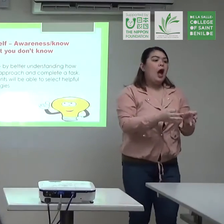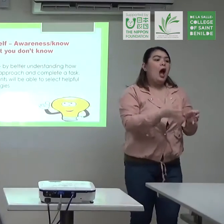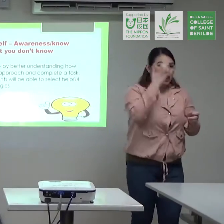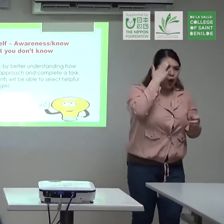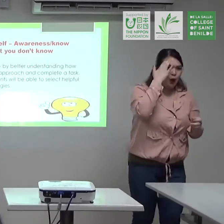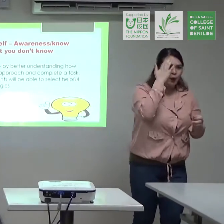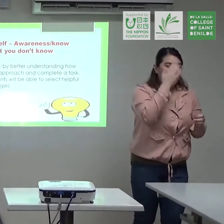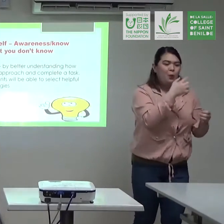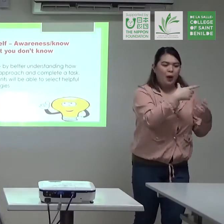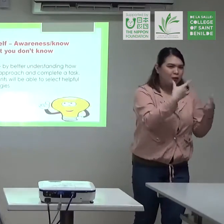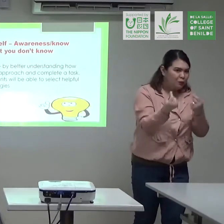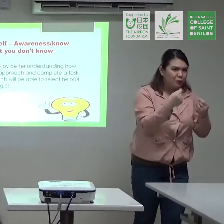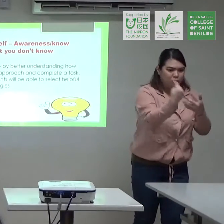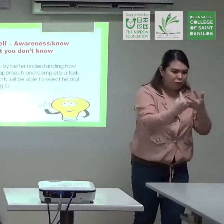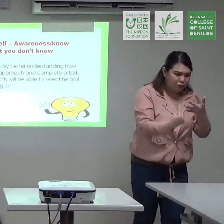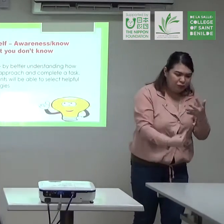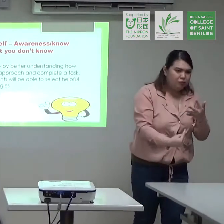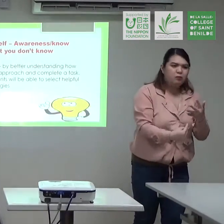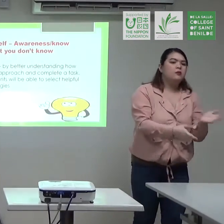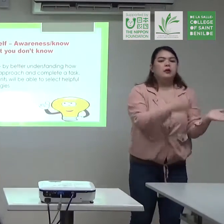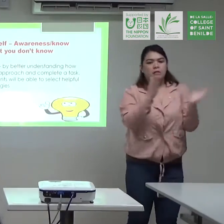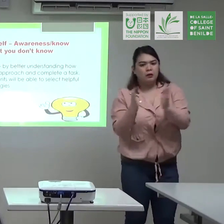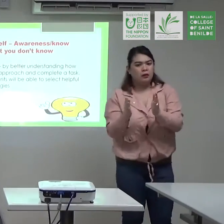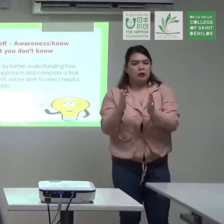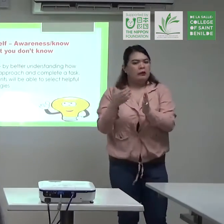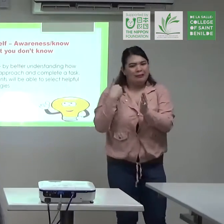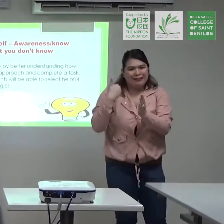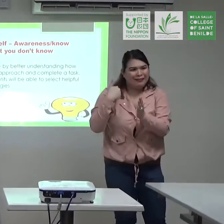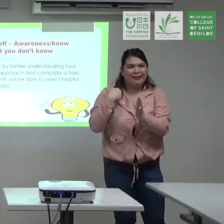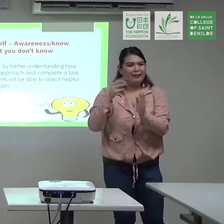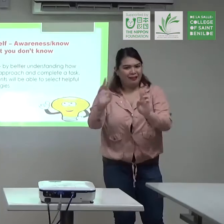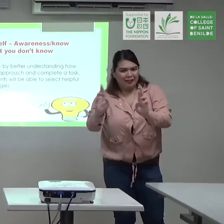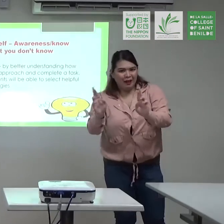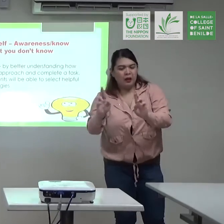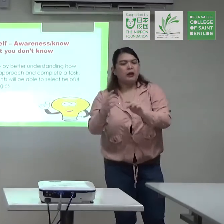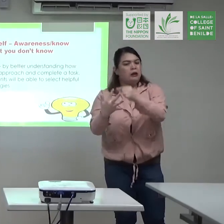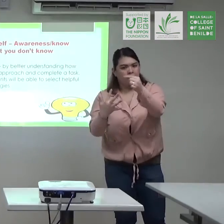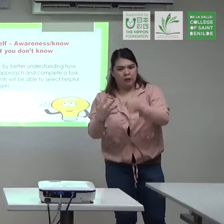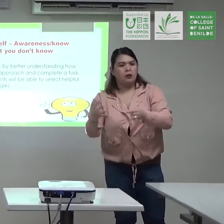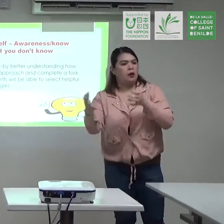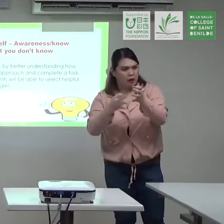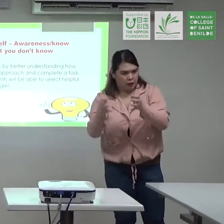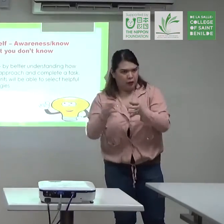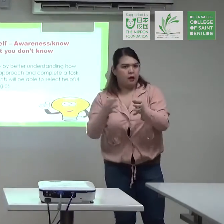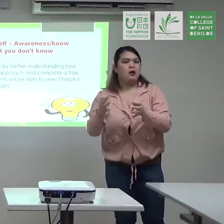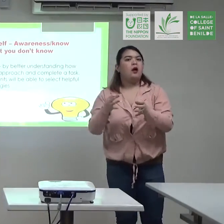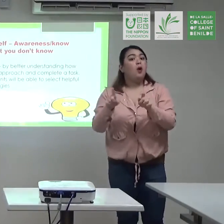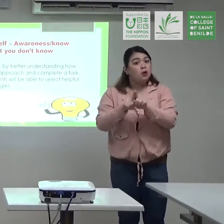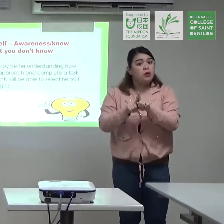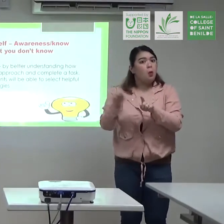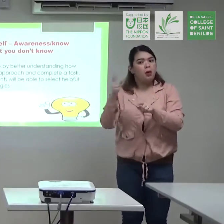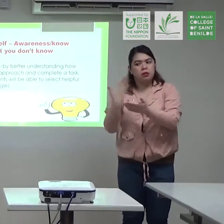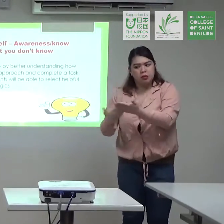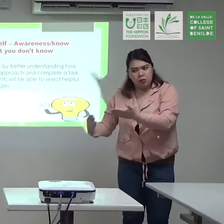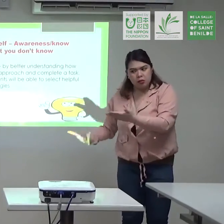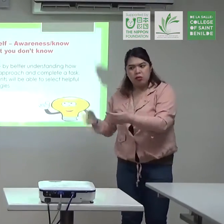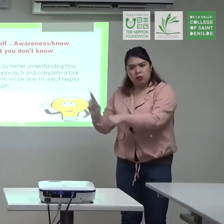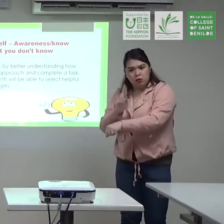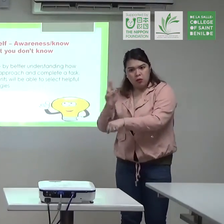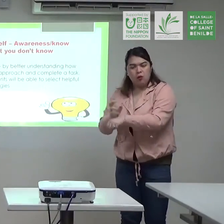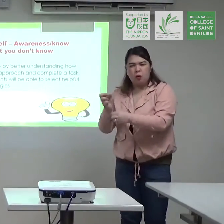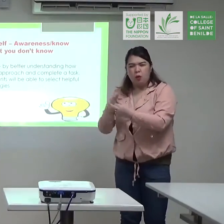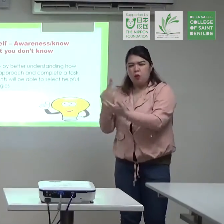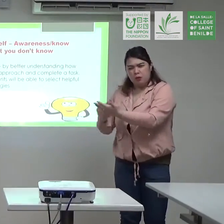know, what are yet to be known, what are the resources at hand, what are